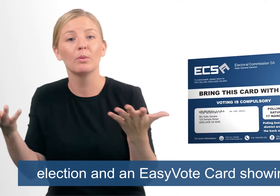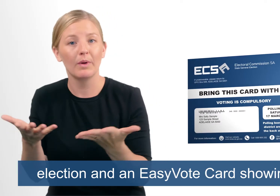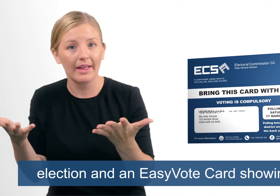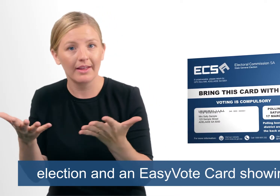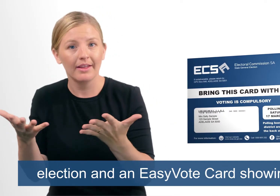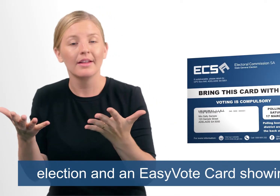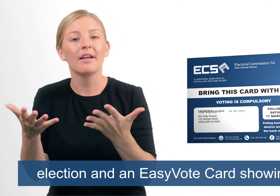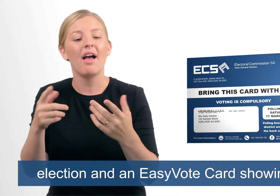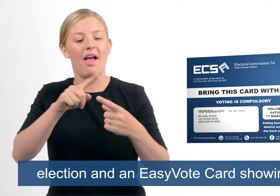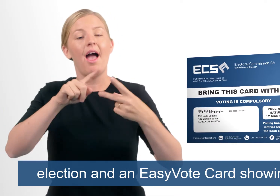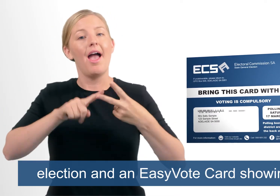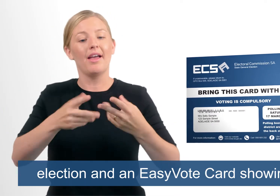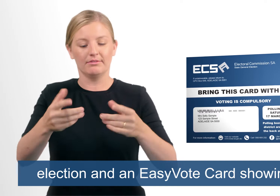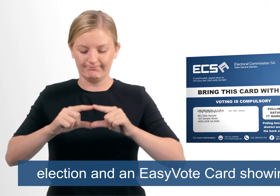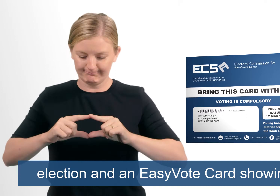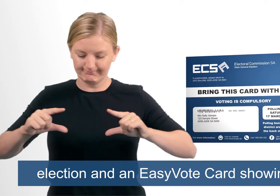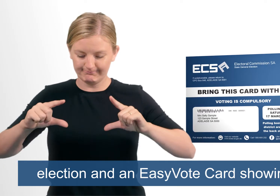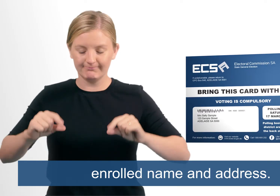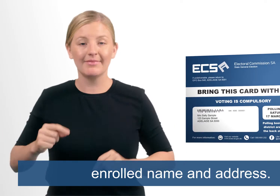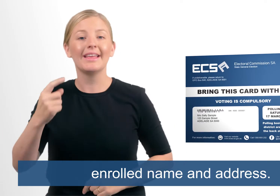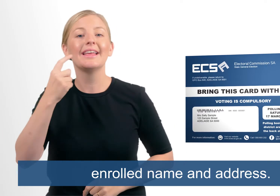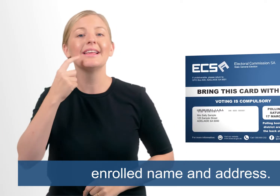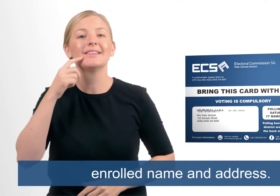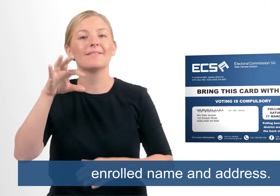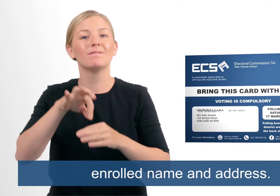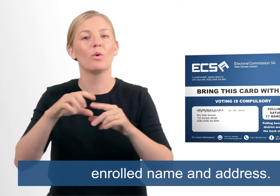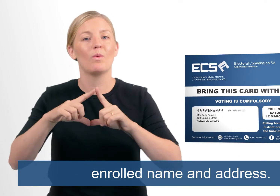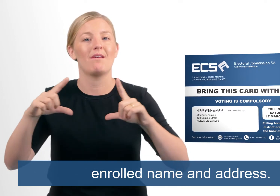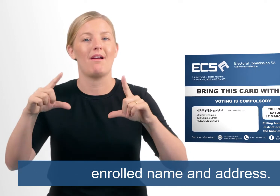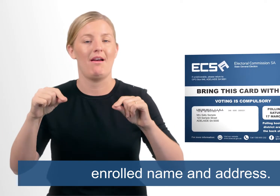and an easy vote card showing your enrolled name and address.